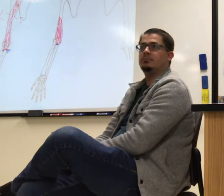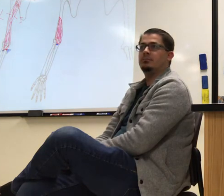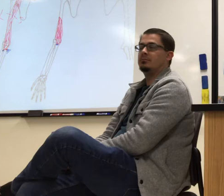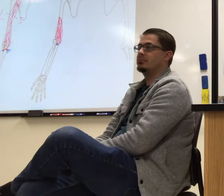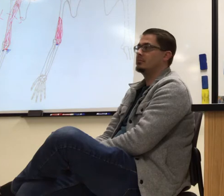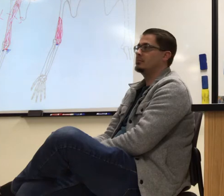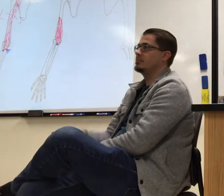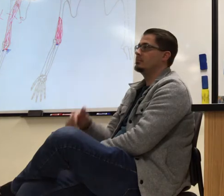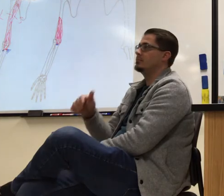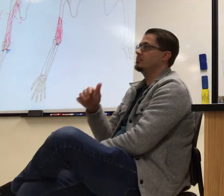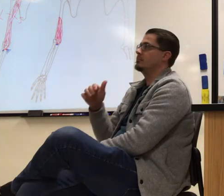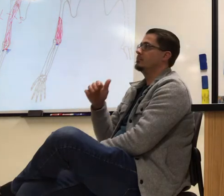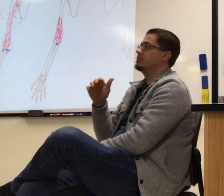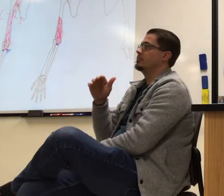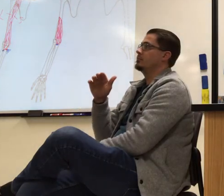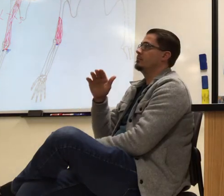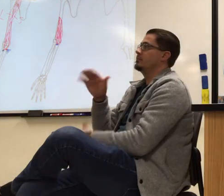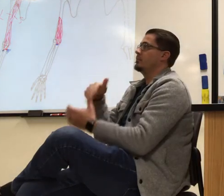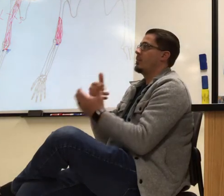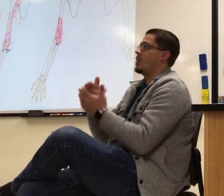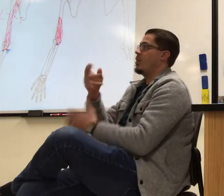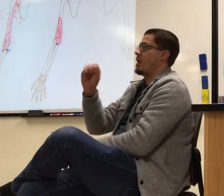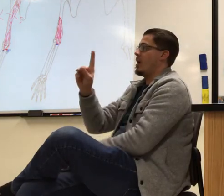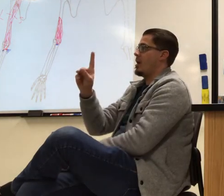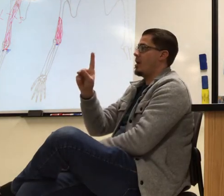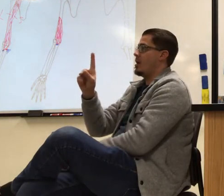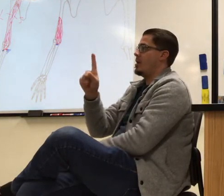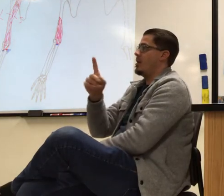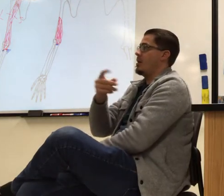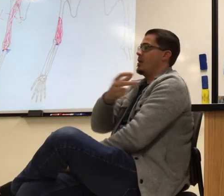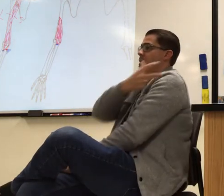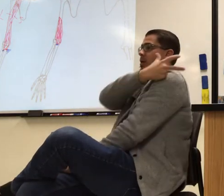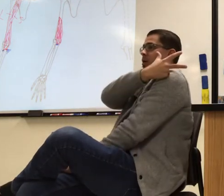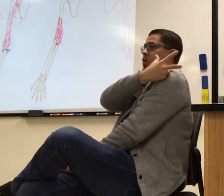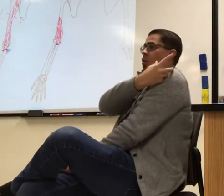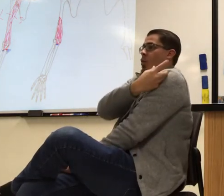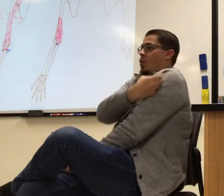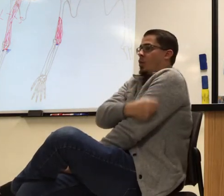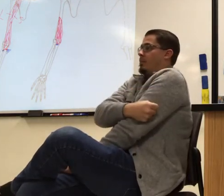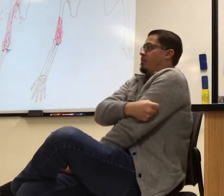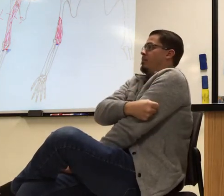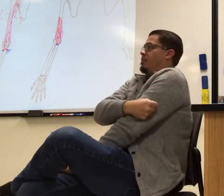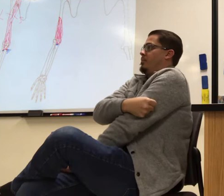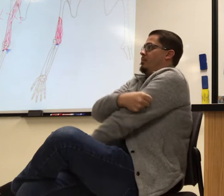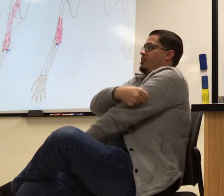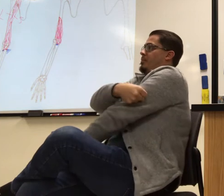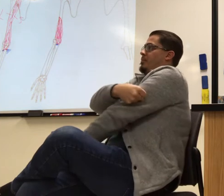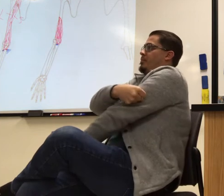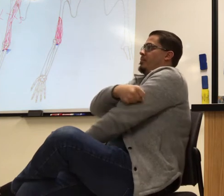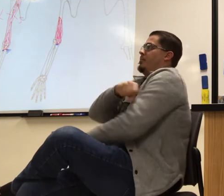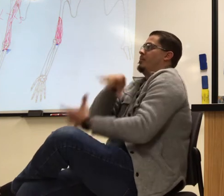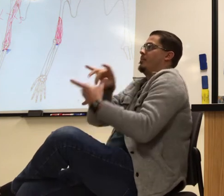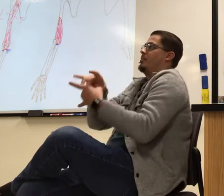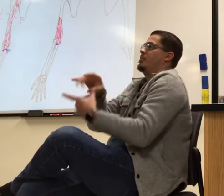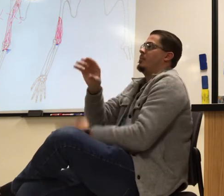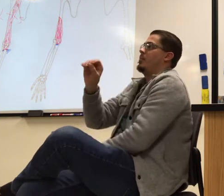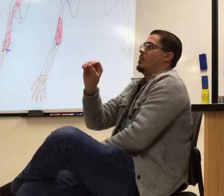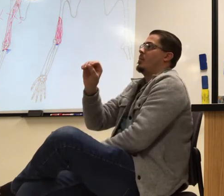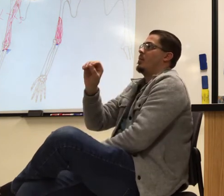They all converge into one tendon, and they'll insert on the olecranon of the